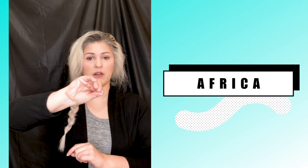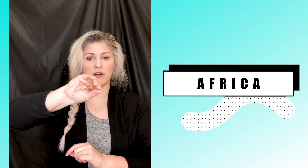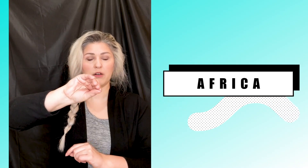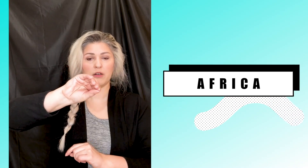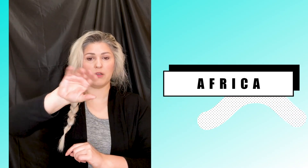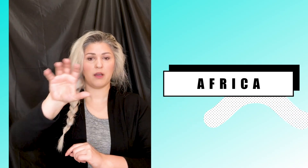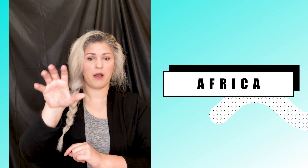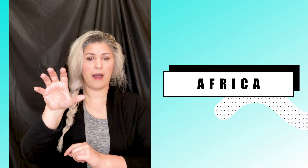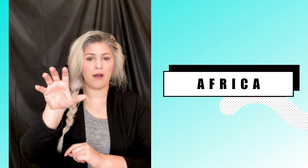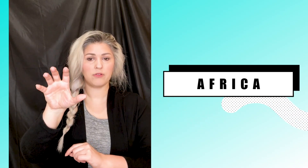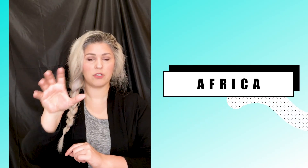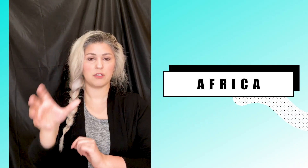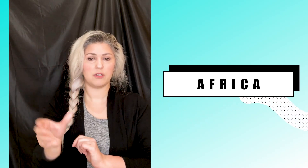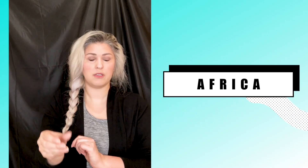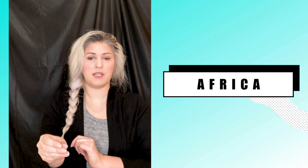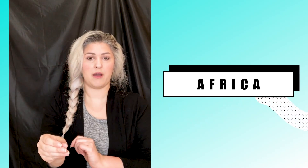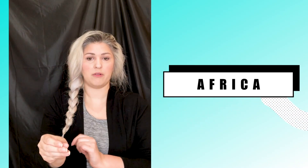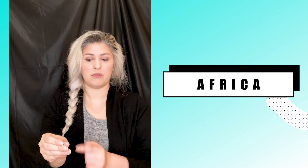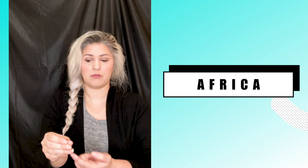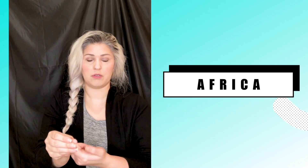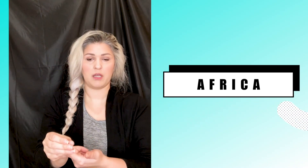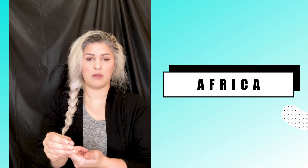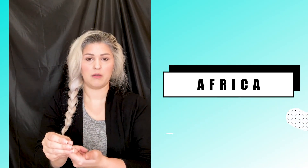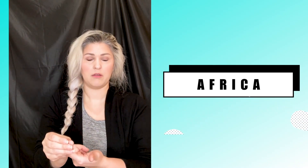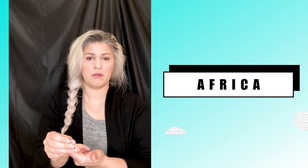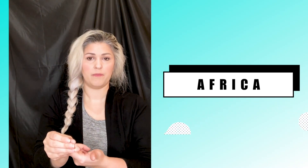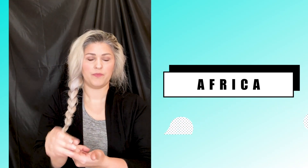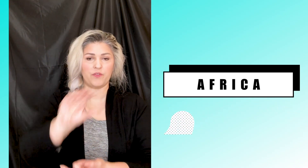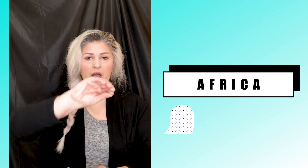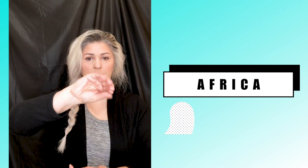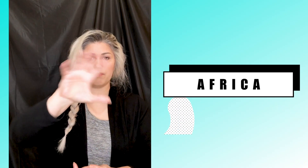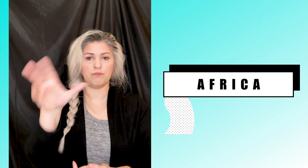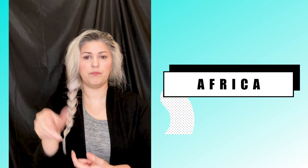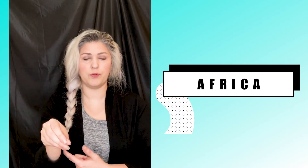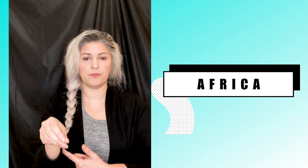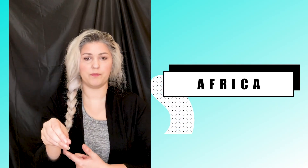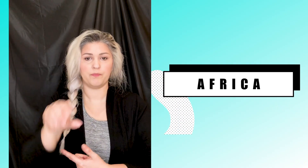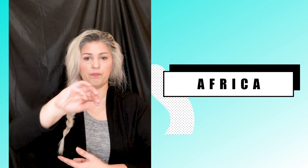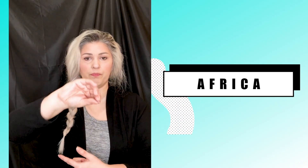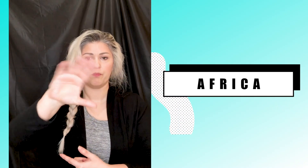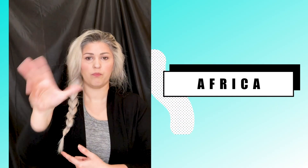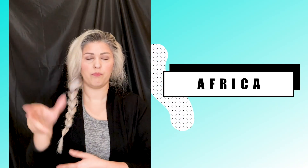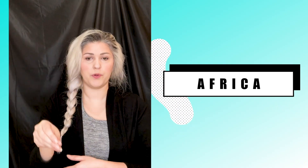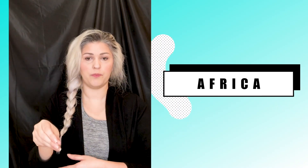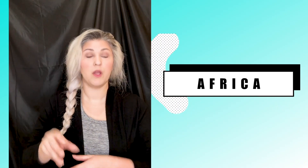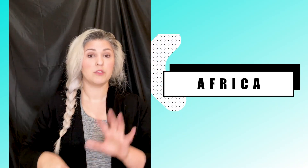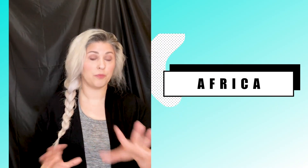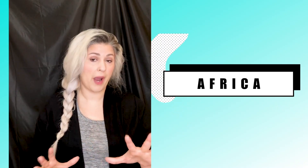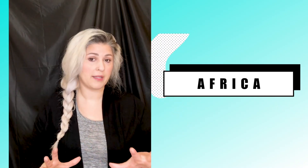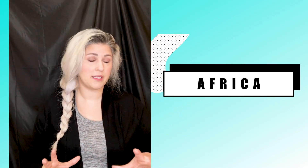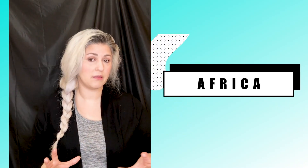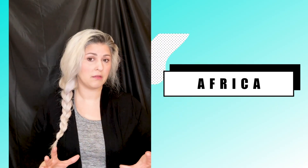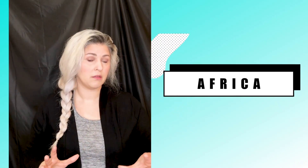angle. Here, out, down, okay? So that helps. Boom, boom.